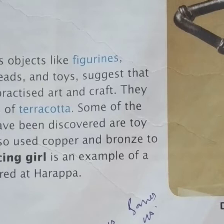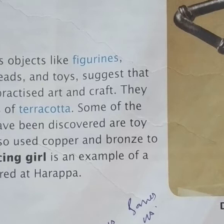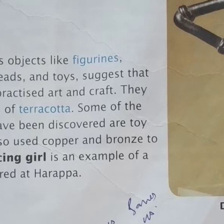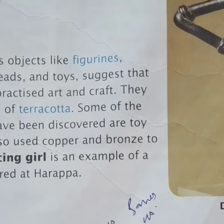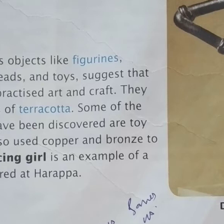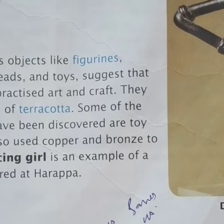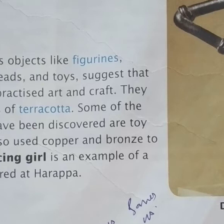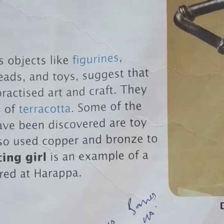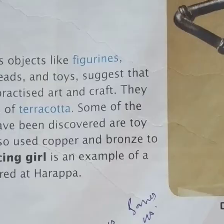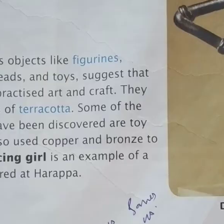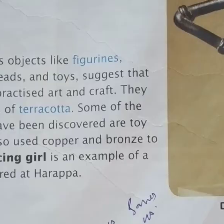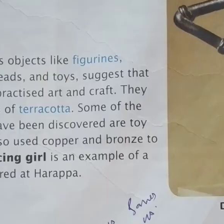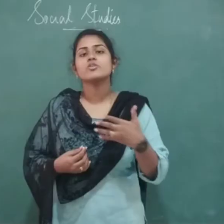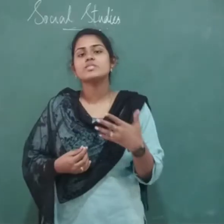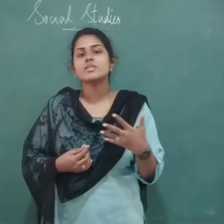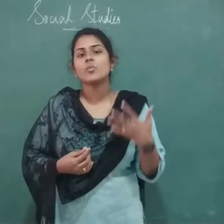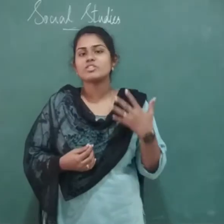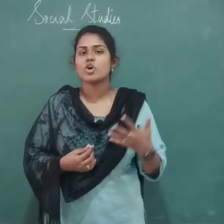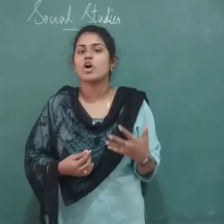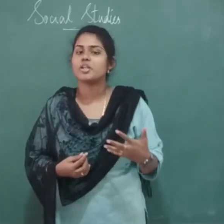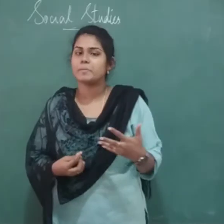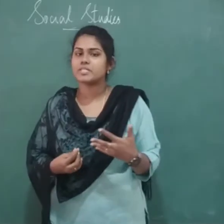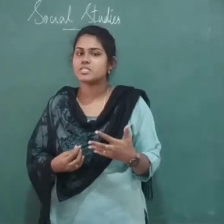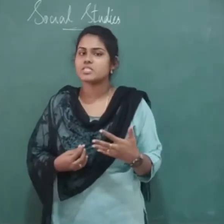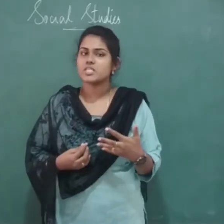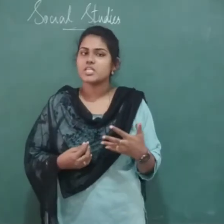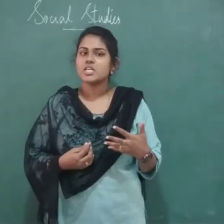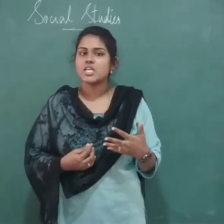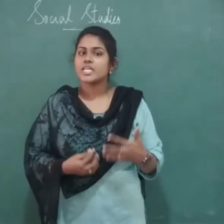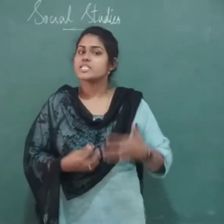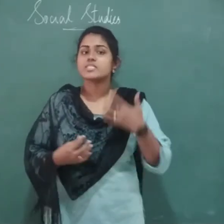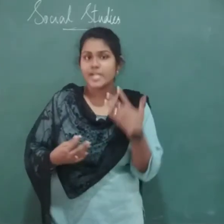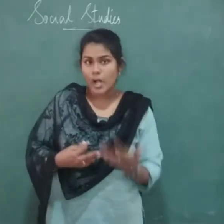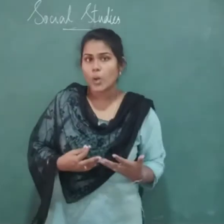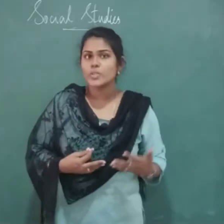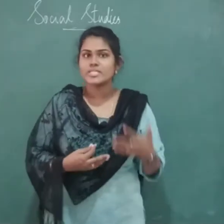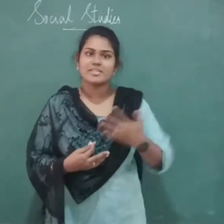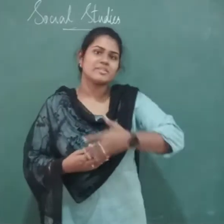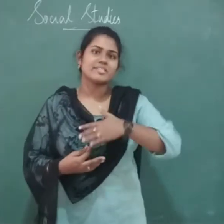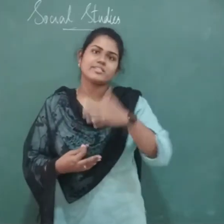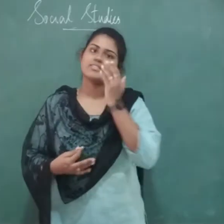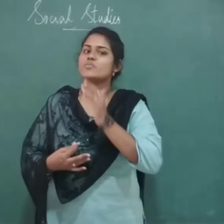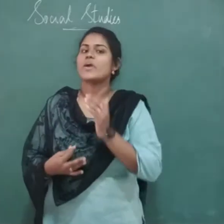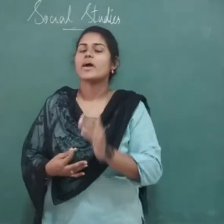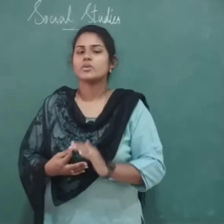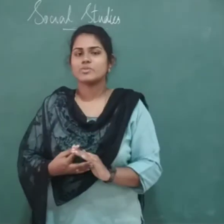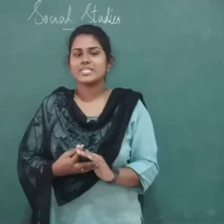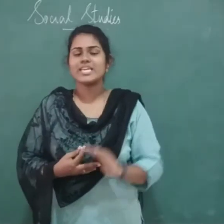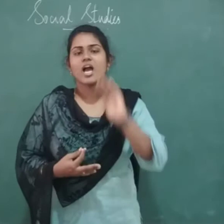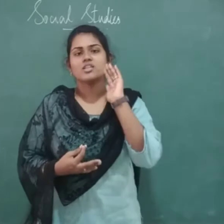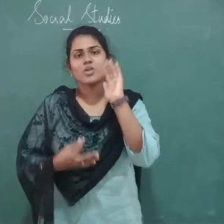we are using which ornaments? Yes, gold imitations we are using. So